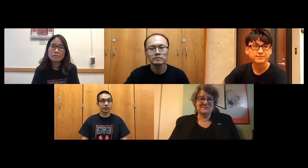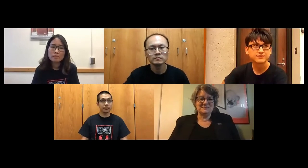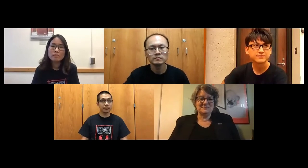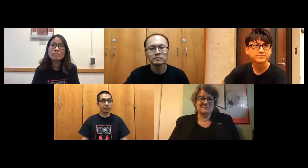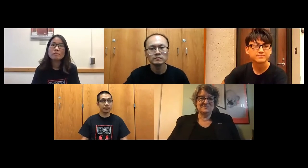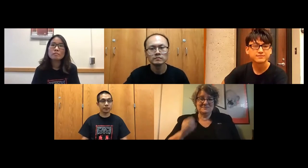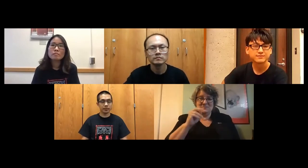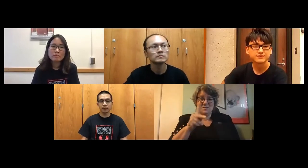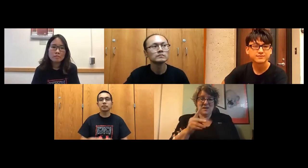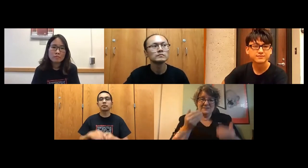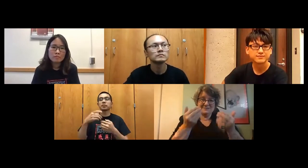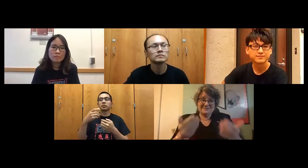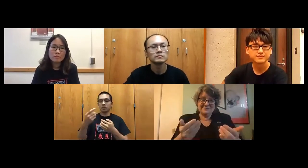Okay.